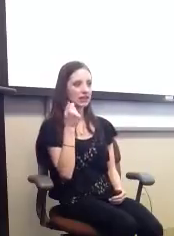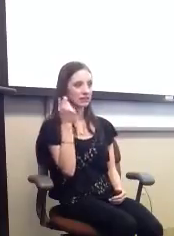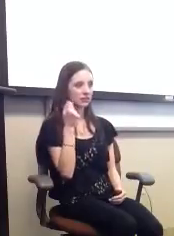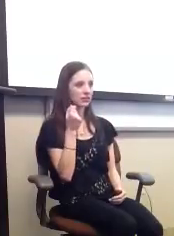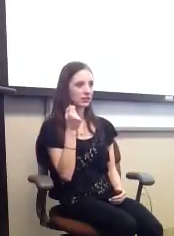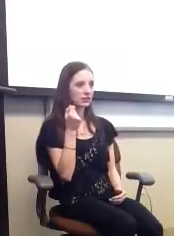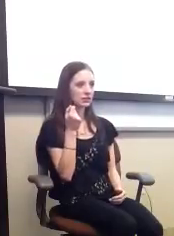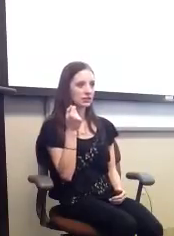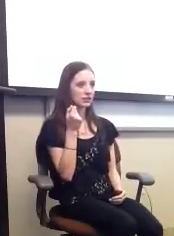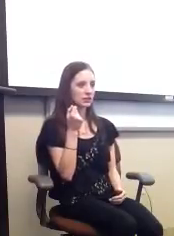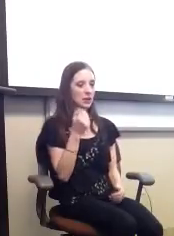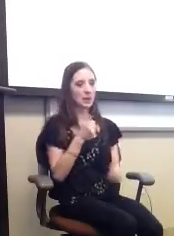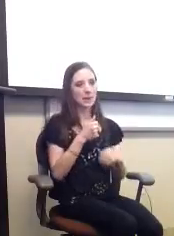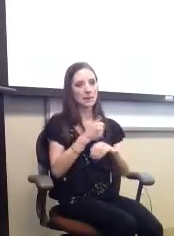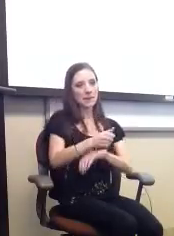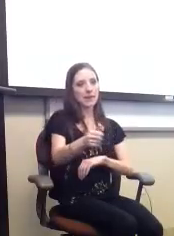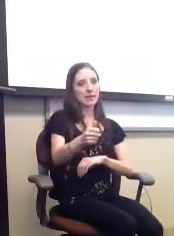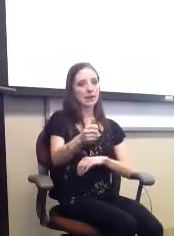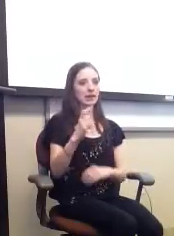what I was just saying.